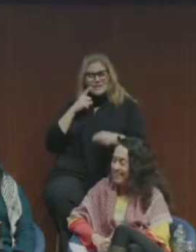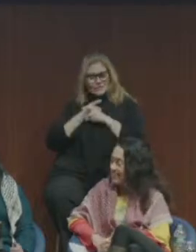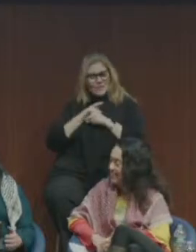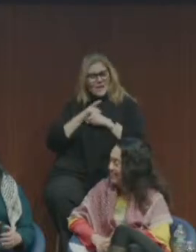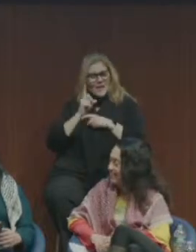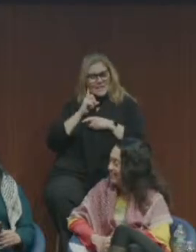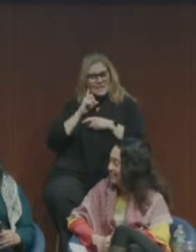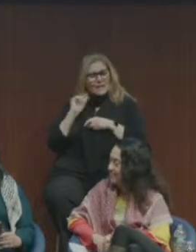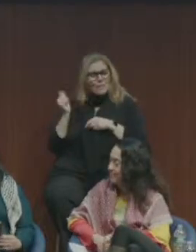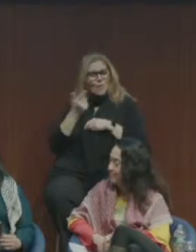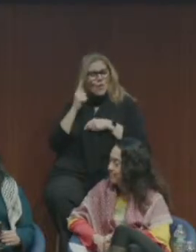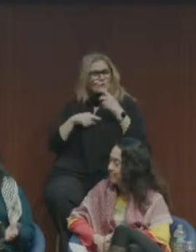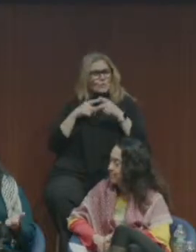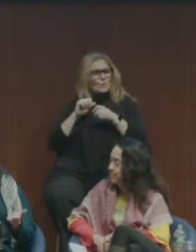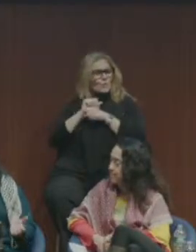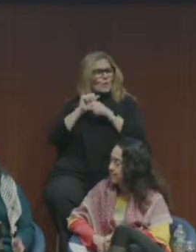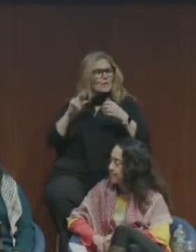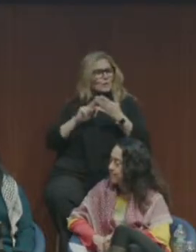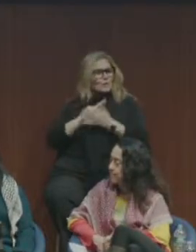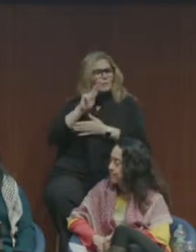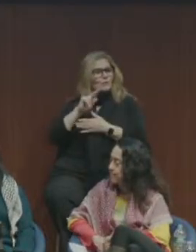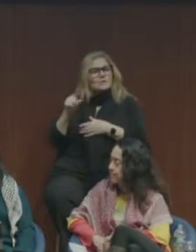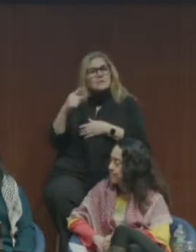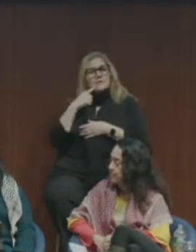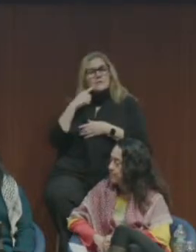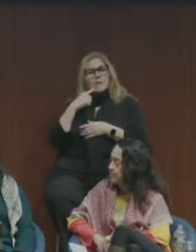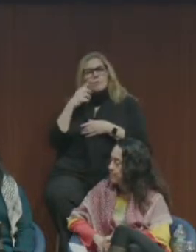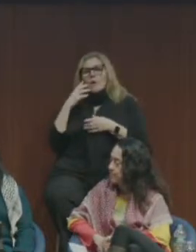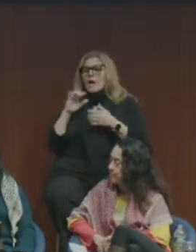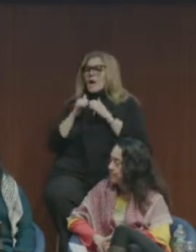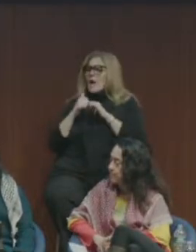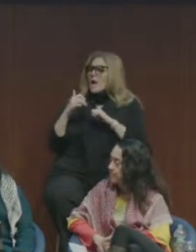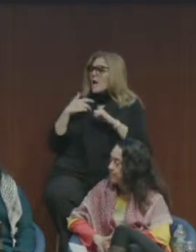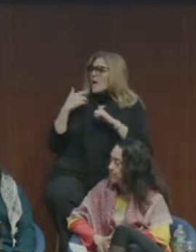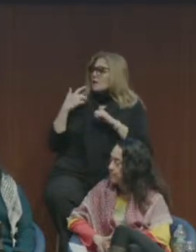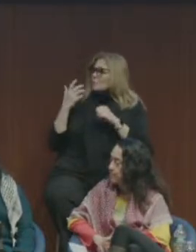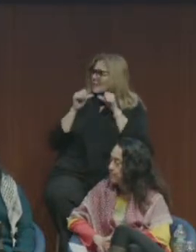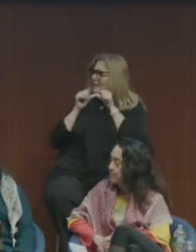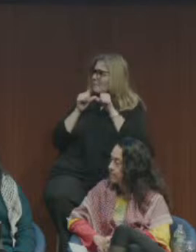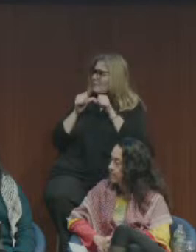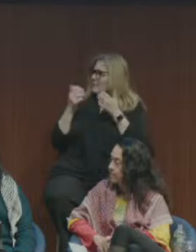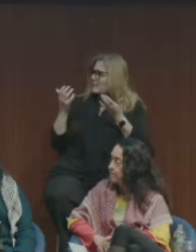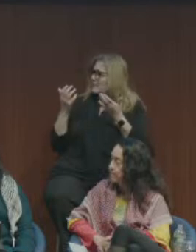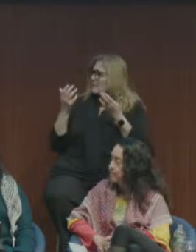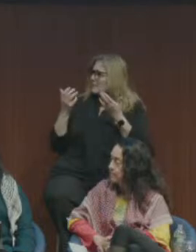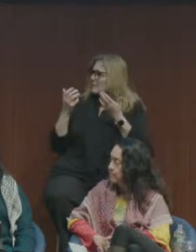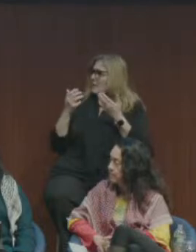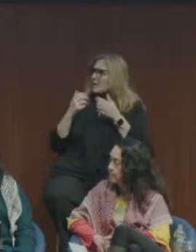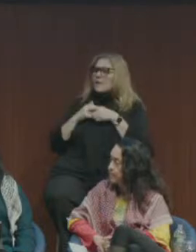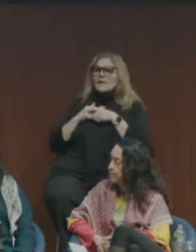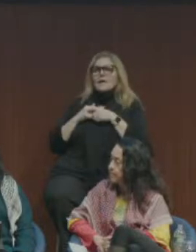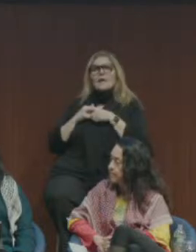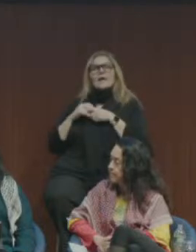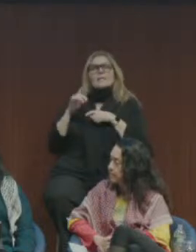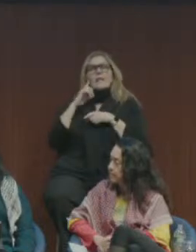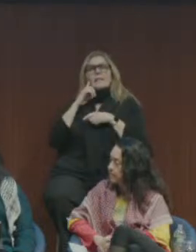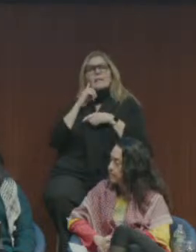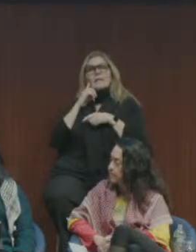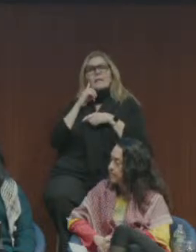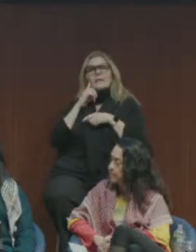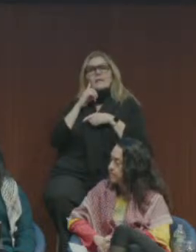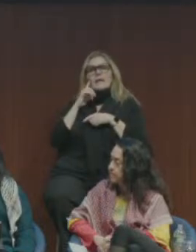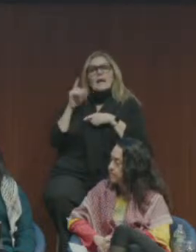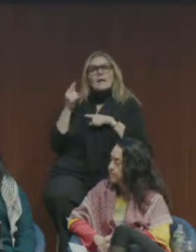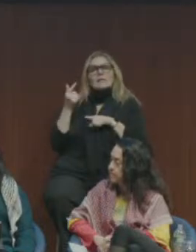are all doing at the university. And she also asked, so how do you keep doing that, right? And I think, as